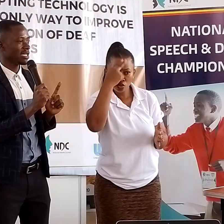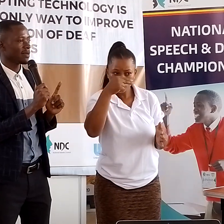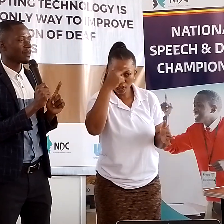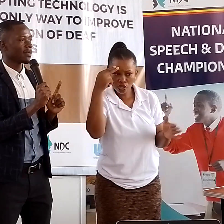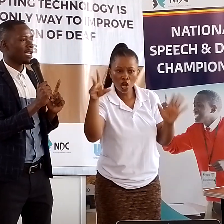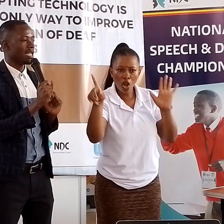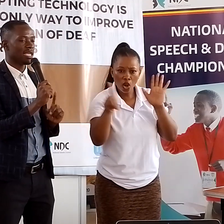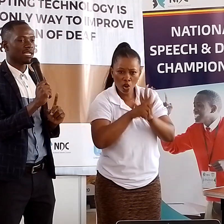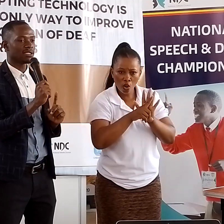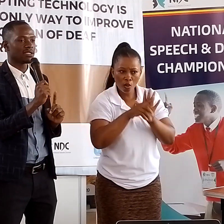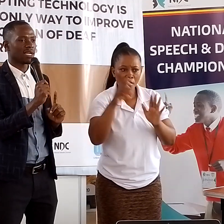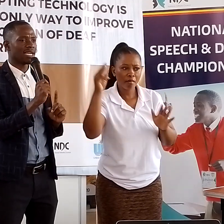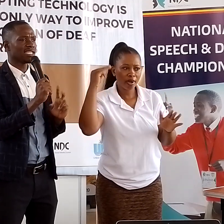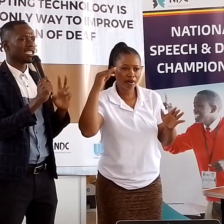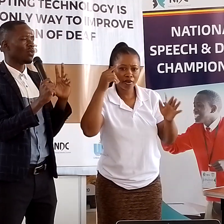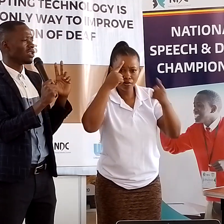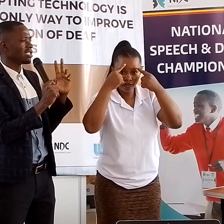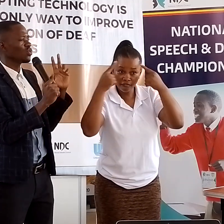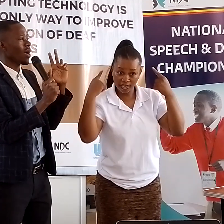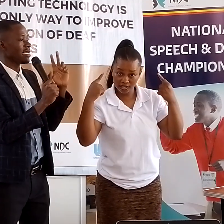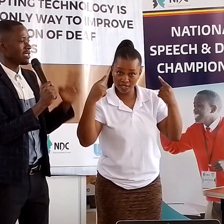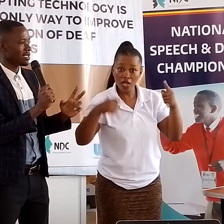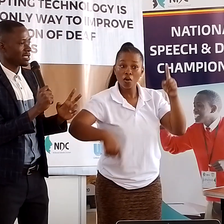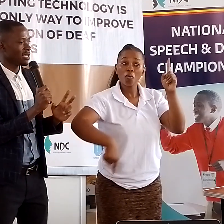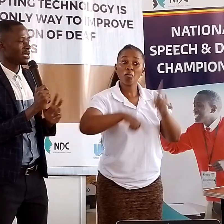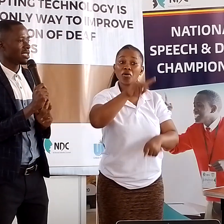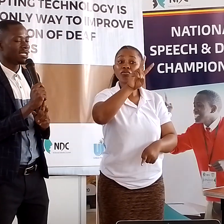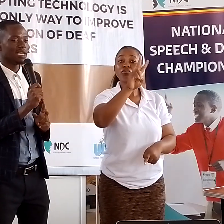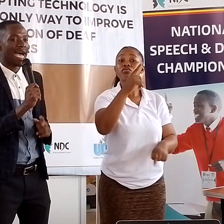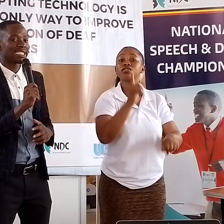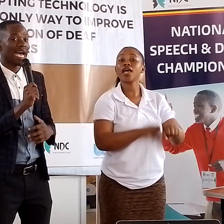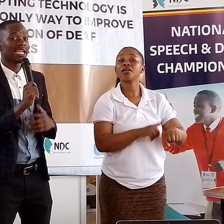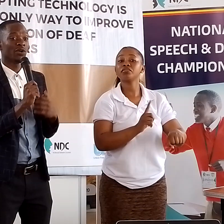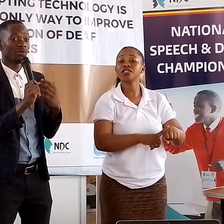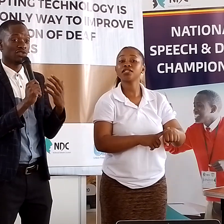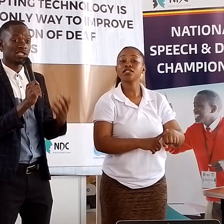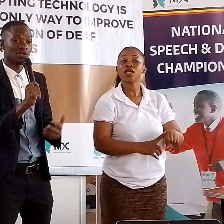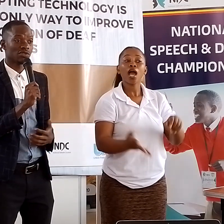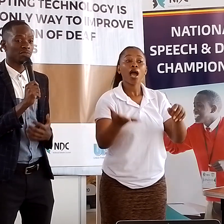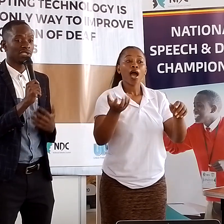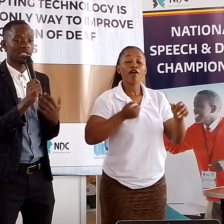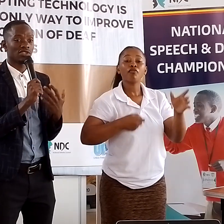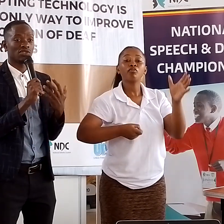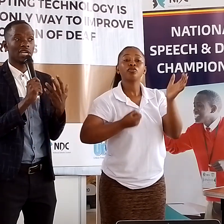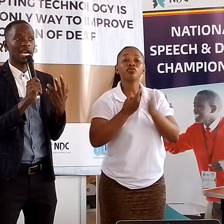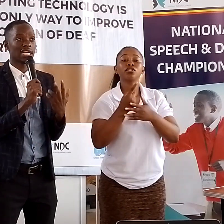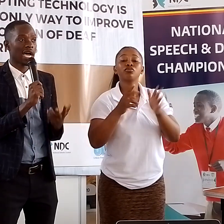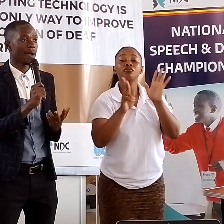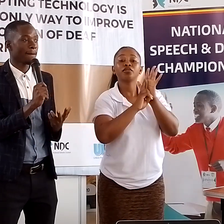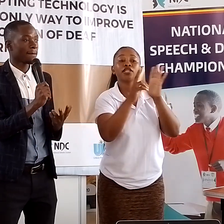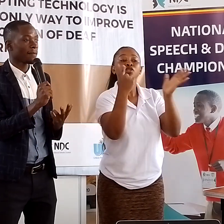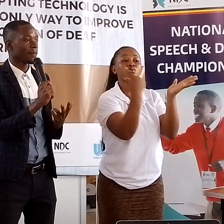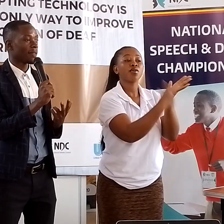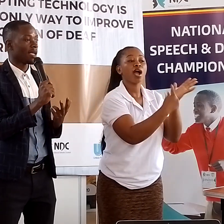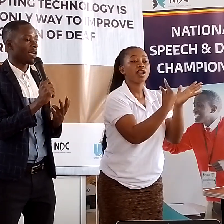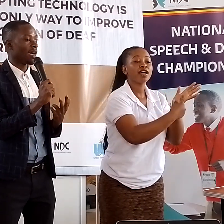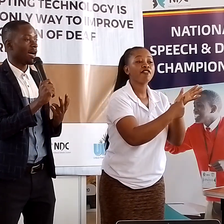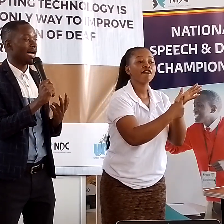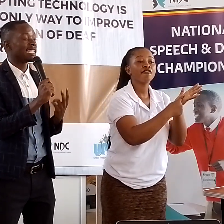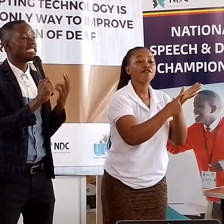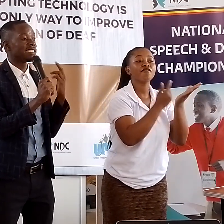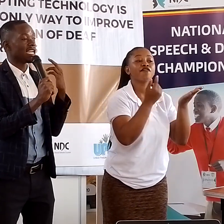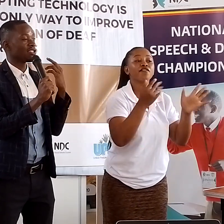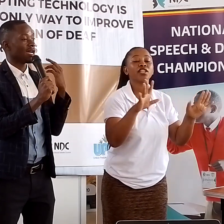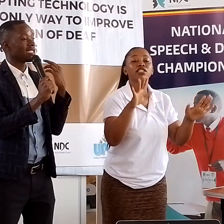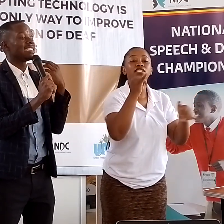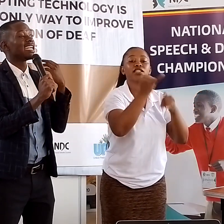University. And then I think he won it twice. He has had an opportunity to represent Uganda